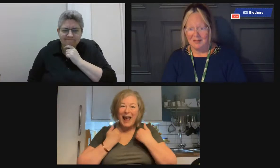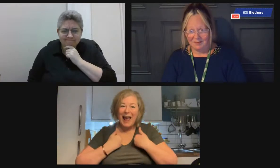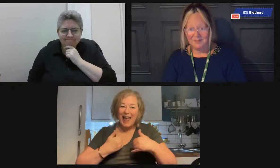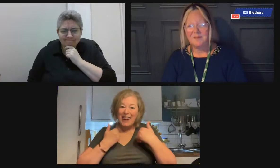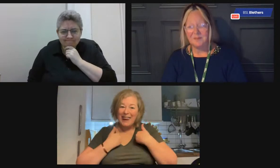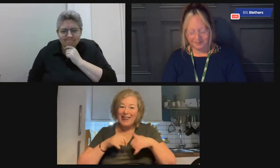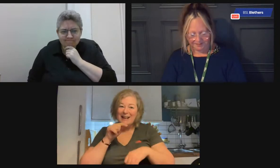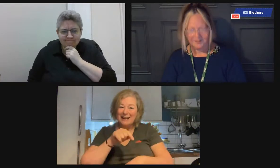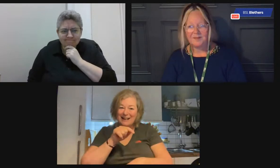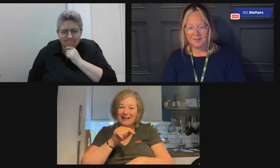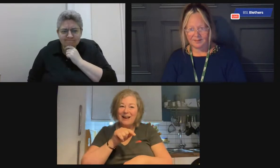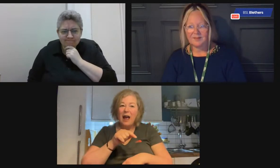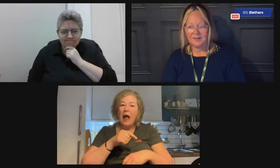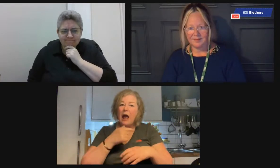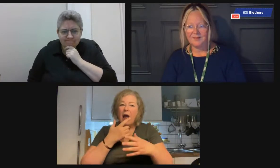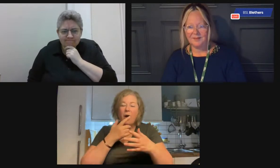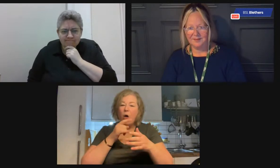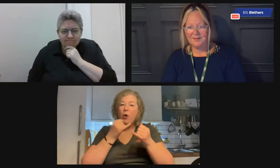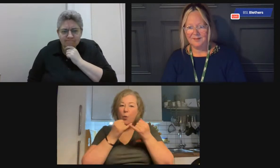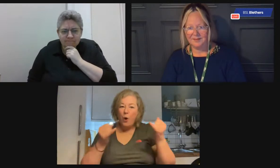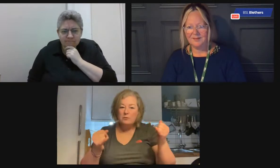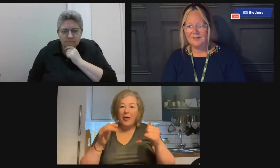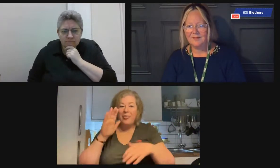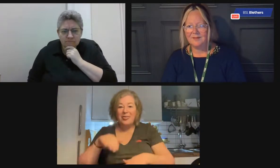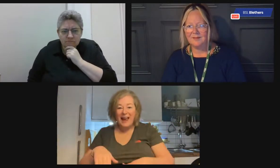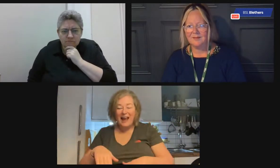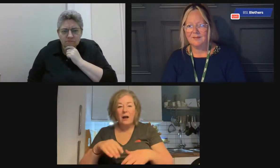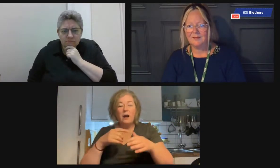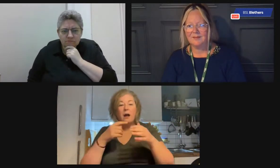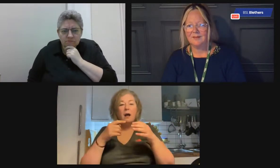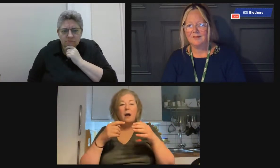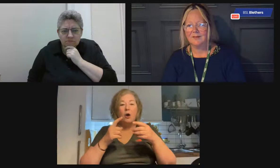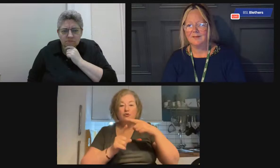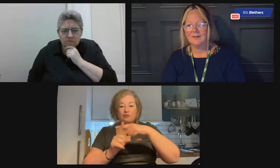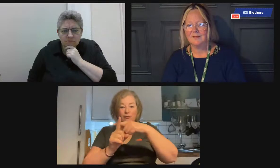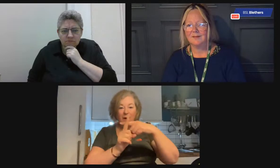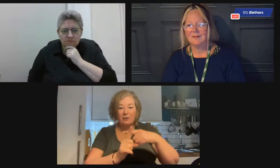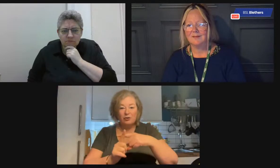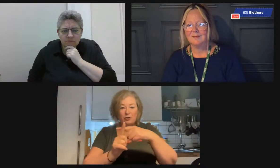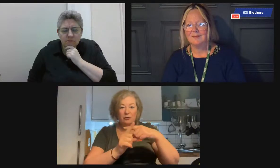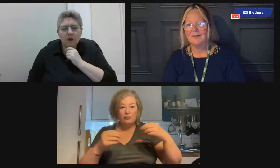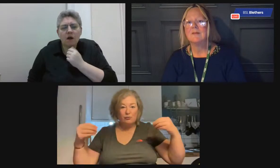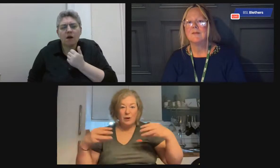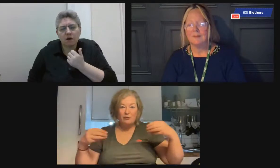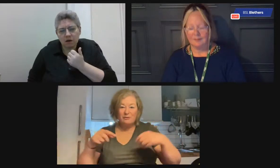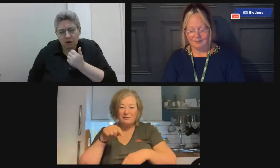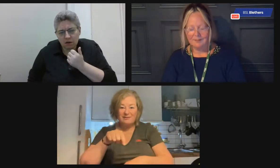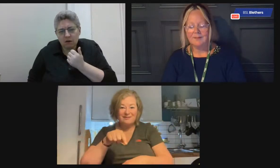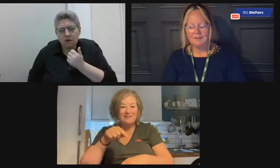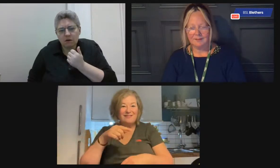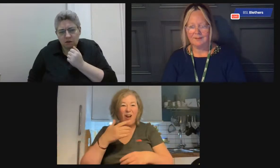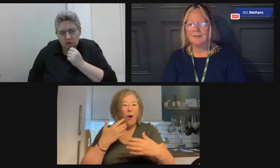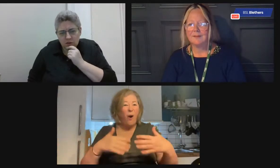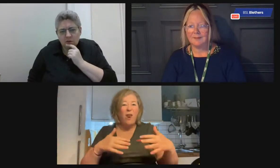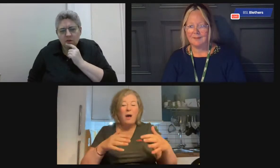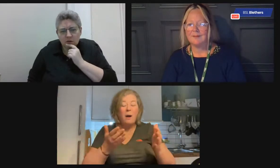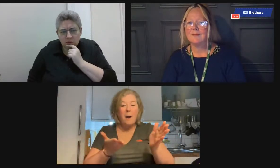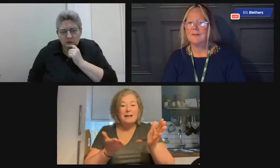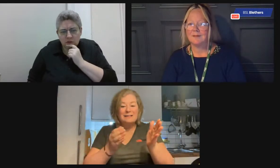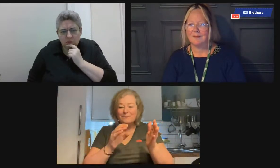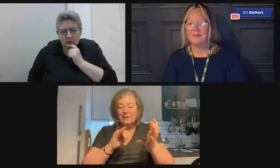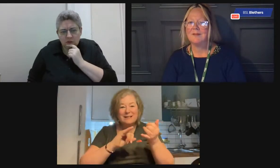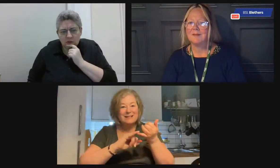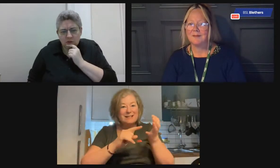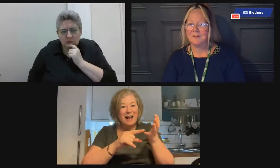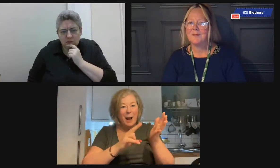chemo, you are very ill with chemo. It's worse than radiotherapy. Don't think they're the